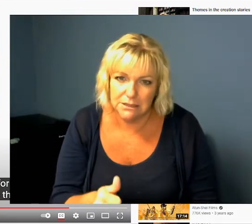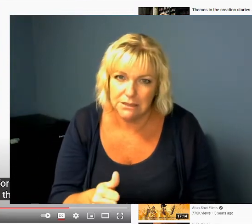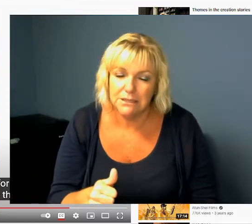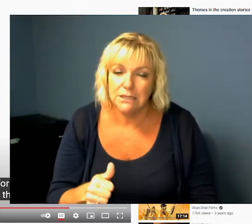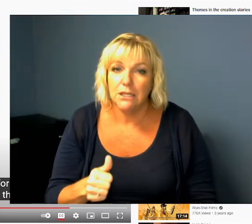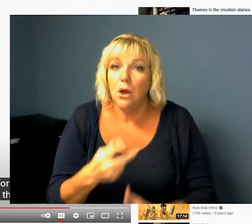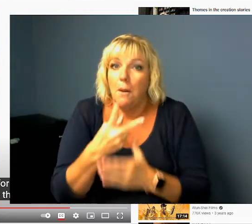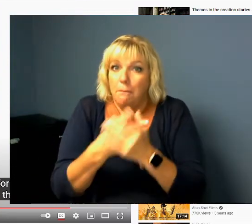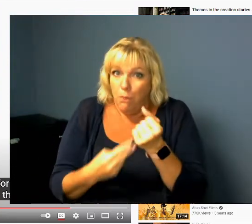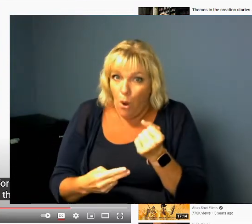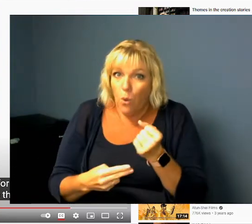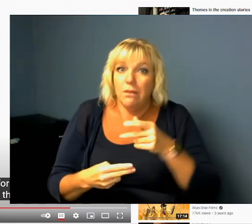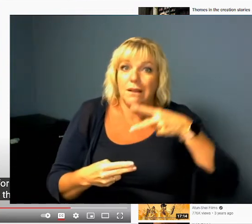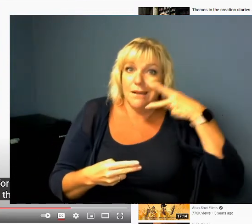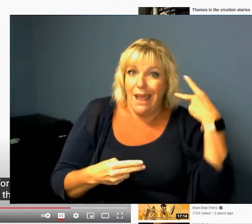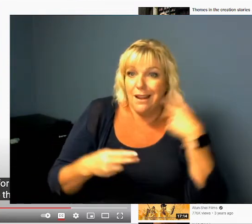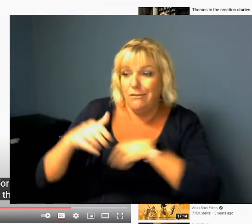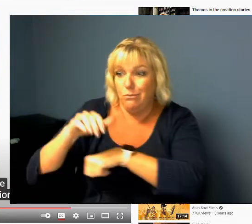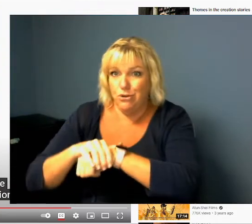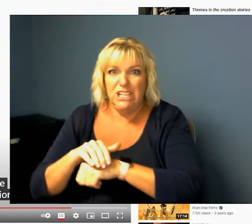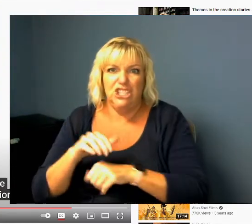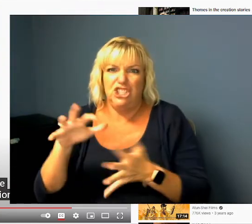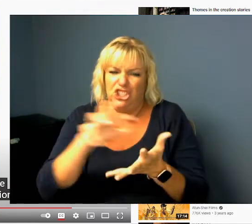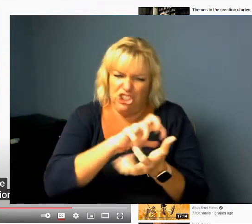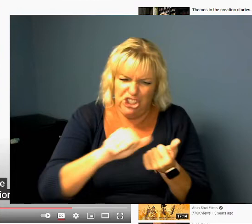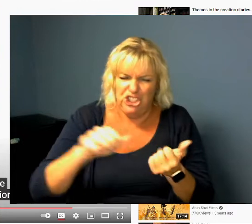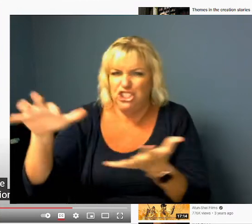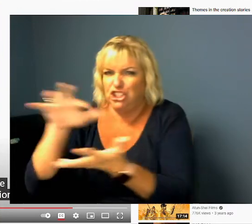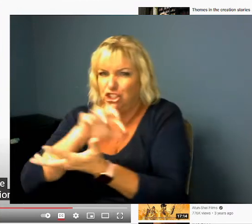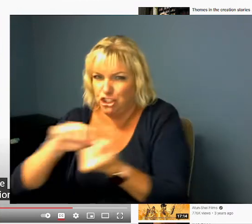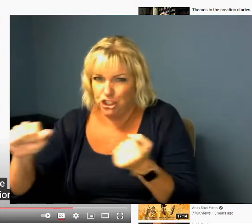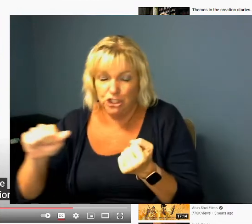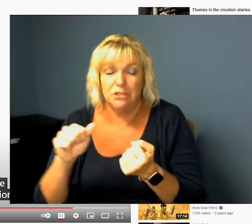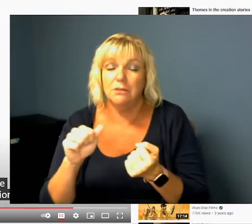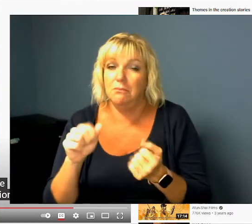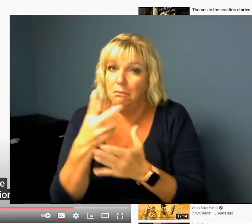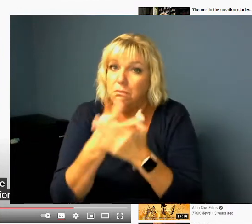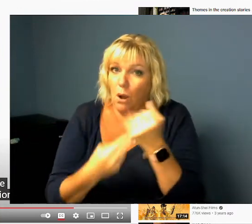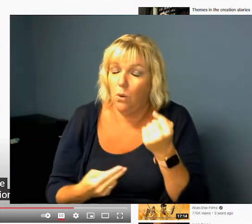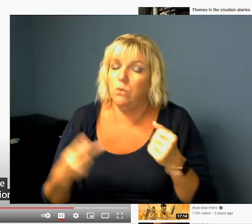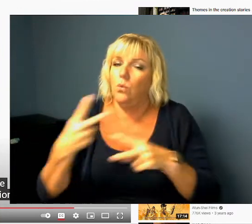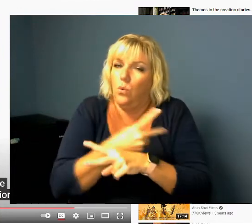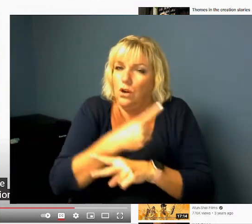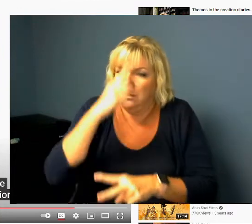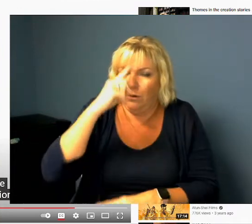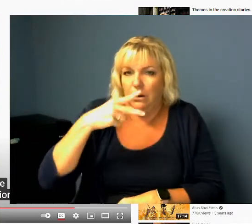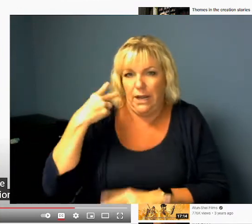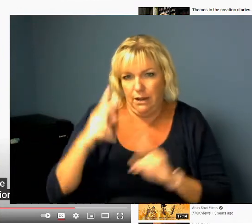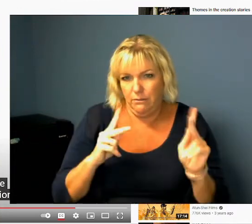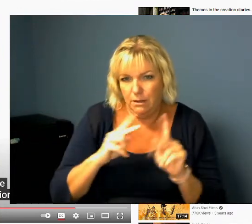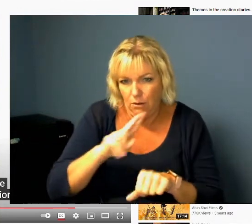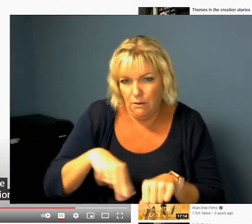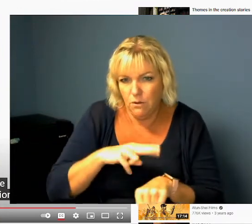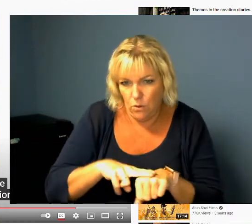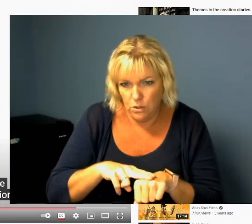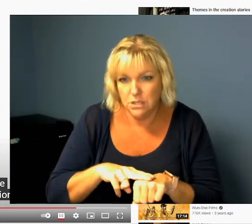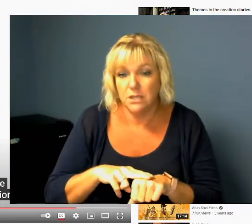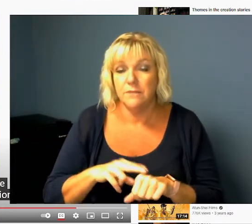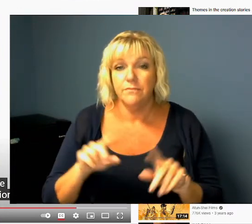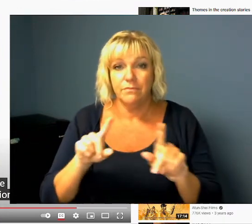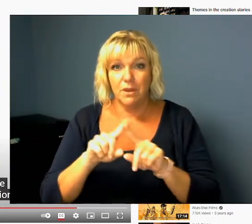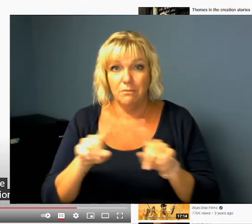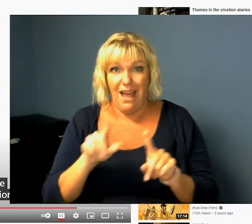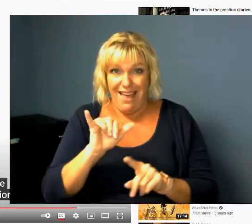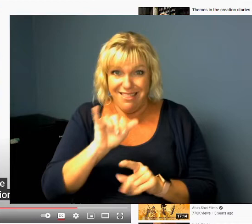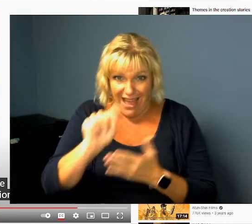peoples, but proportional to the population at the time. This is the deadliest war in